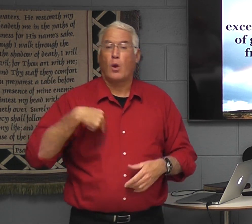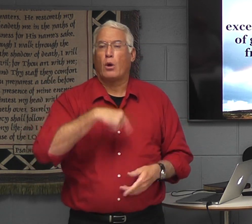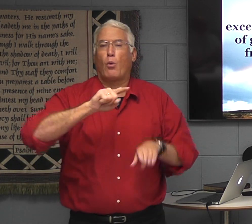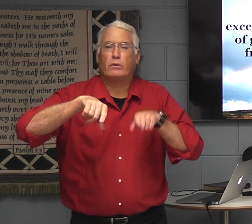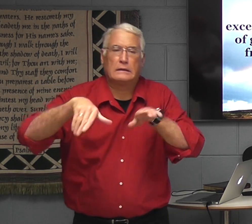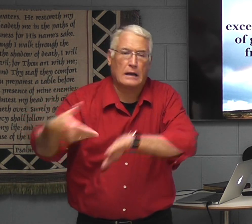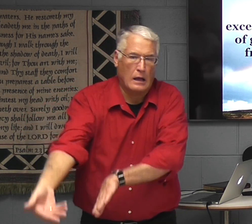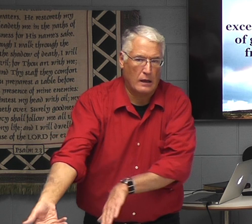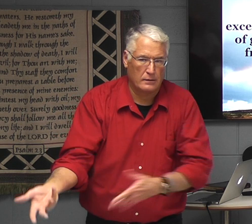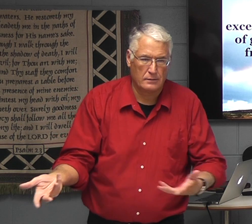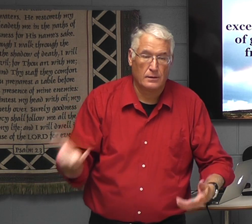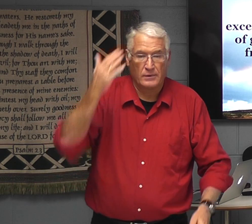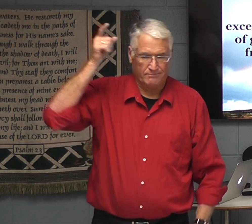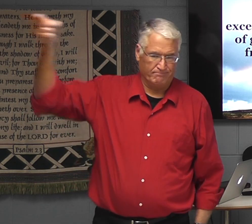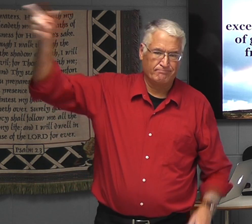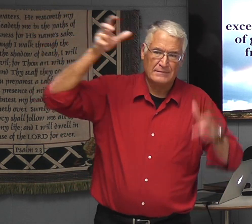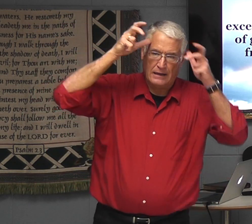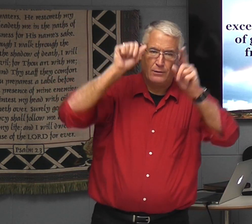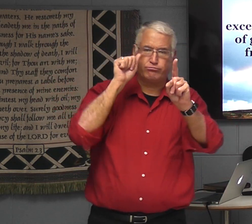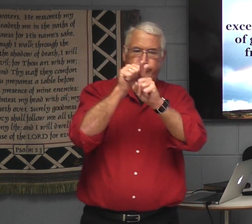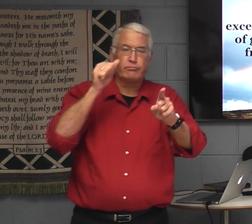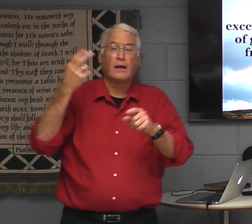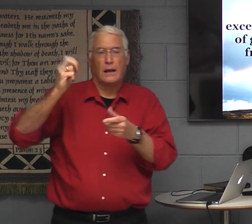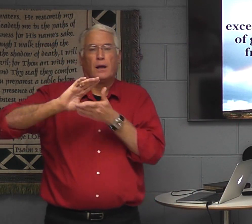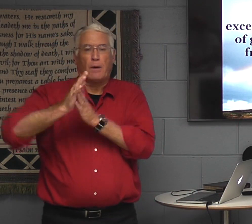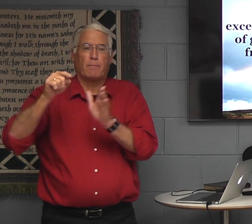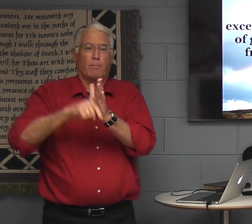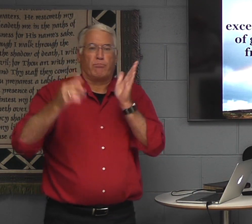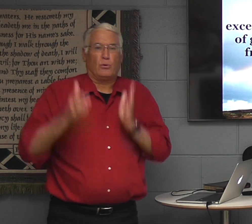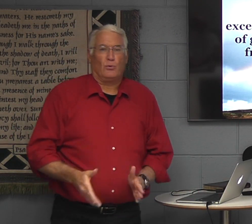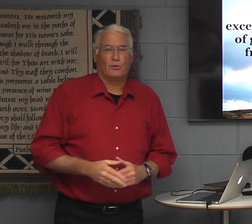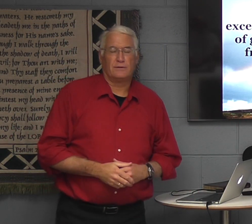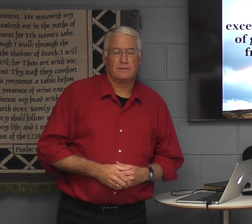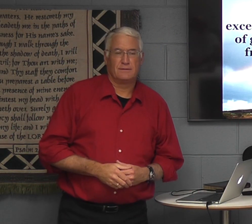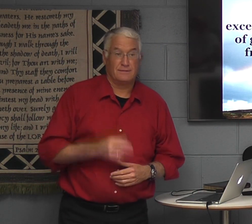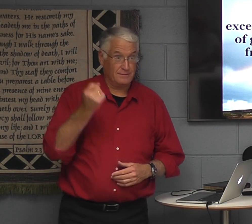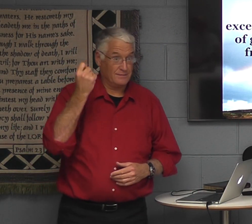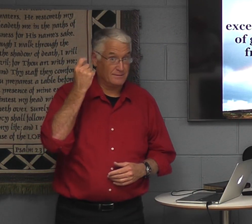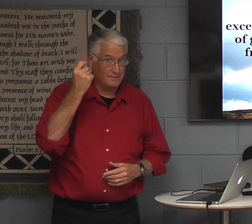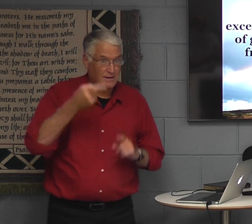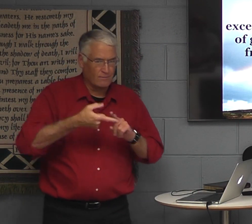would be spiritually dead as well. So we would die that same death because Satan deceived him.